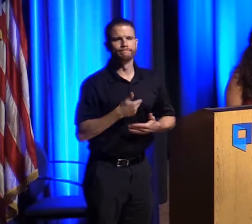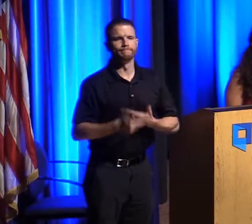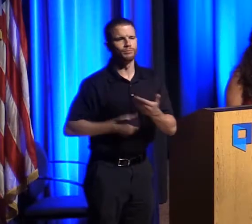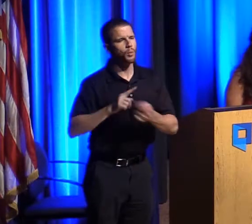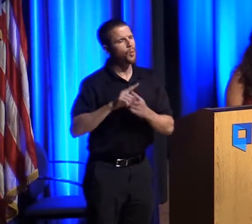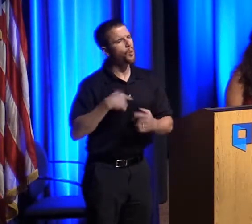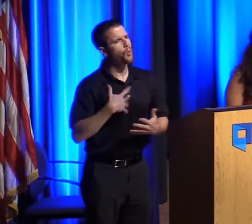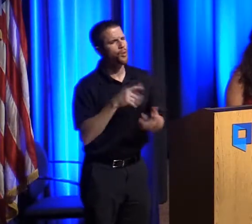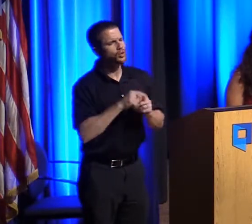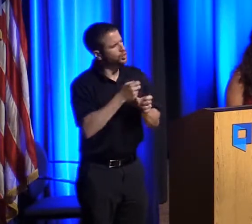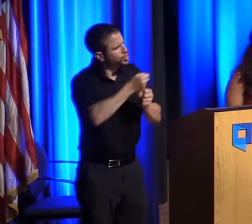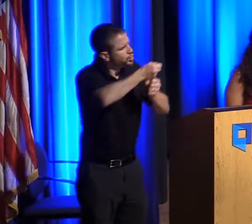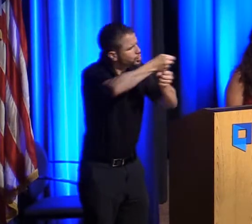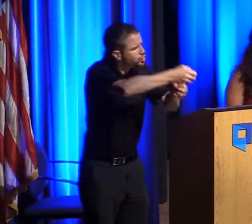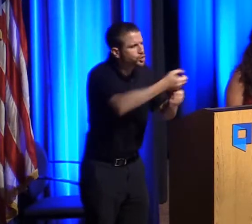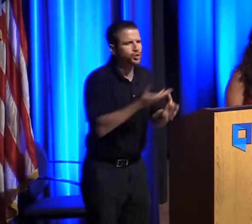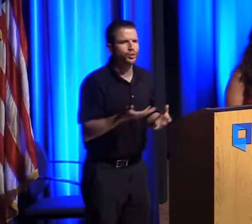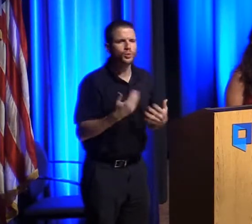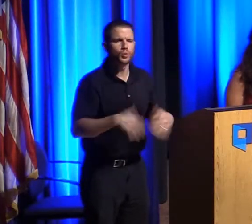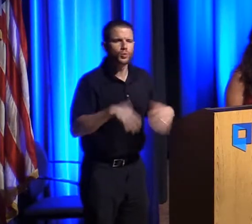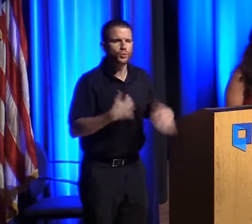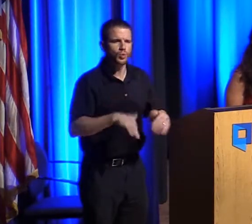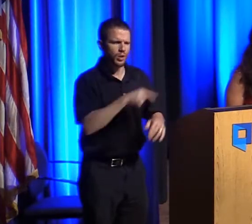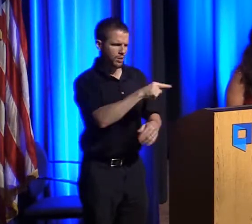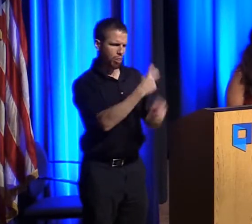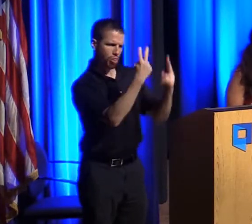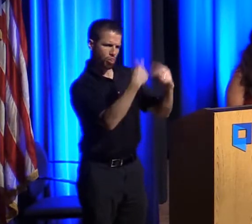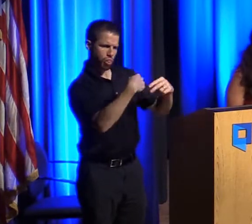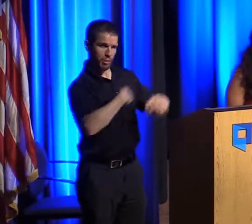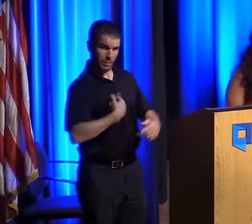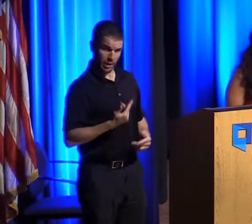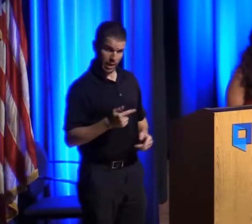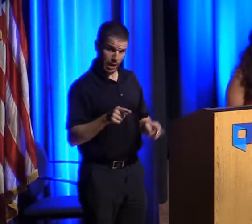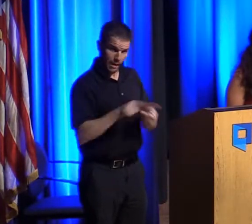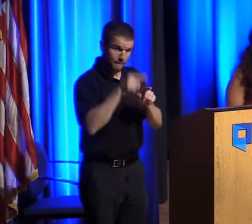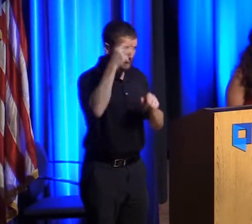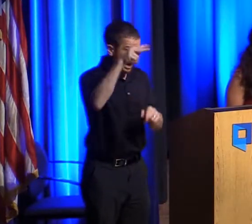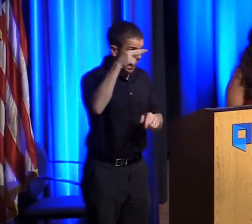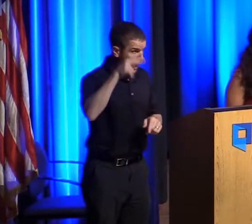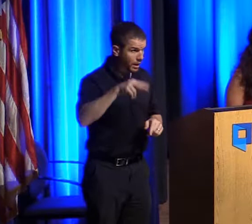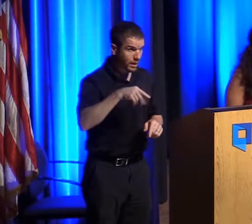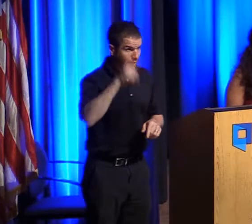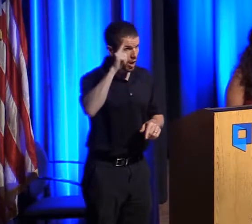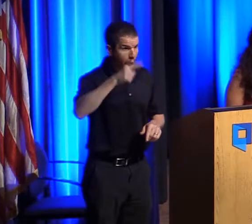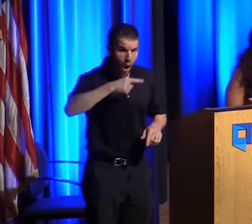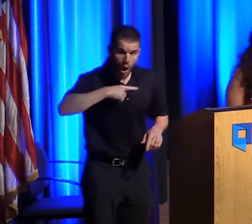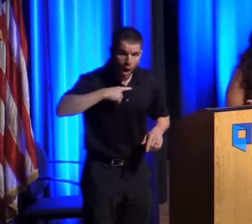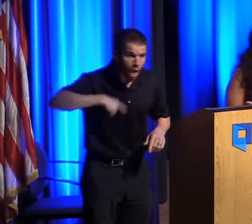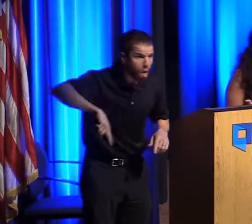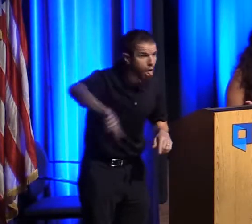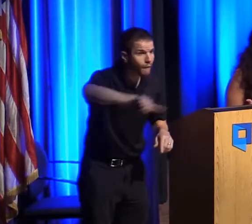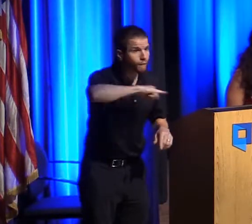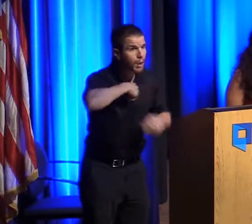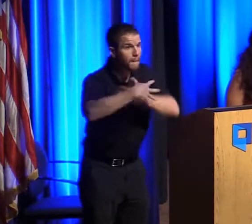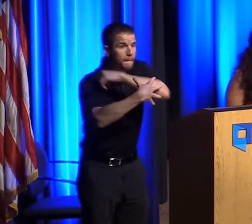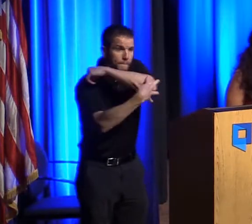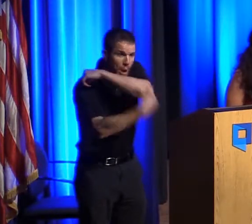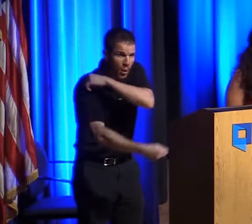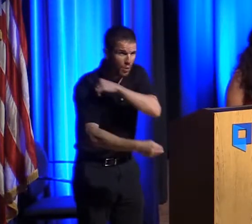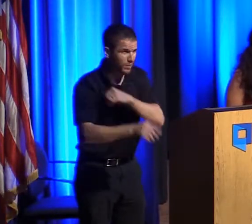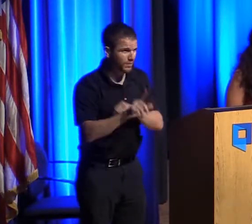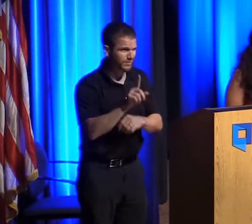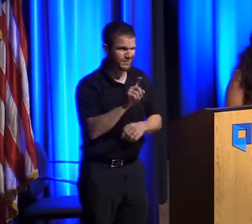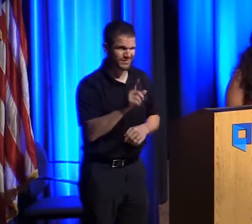But like, how offensive is that, right? What's behind that, right? That all Mexicans are poor. And actually, that's not my experience.